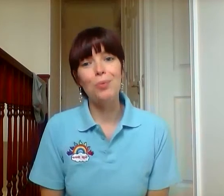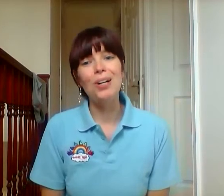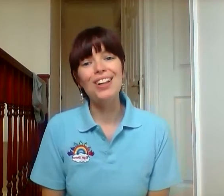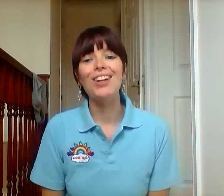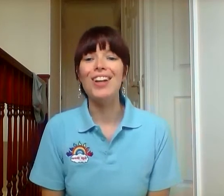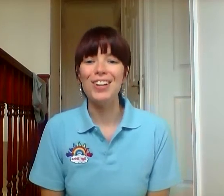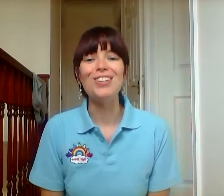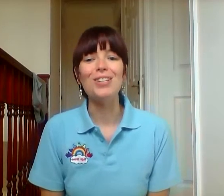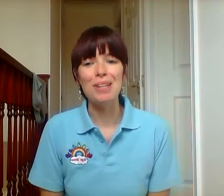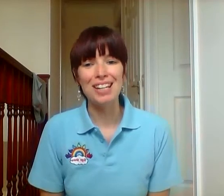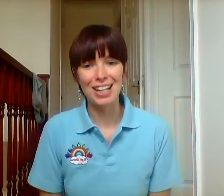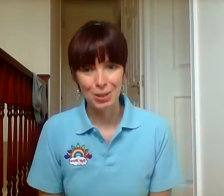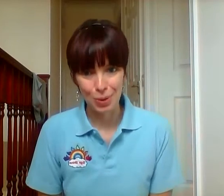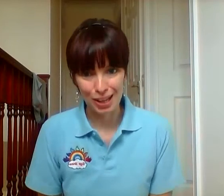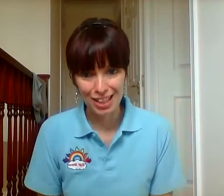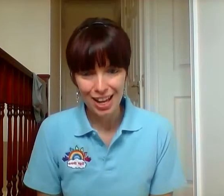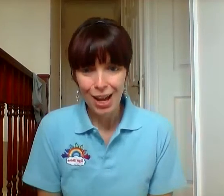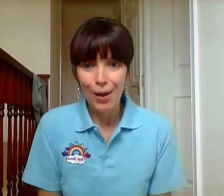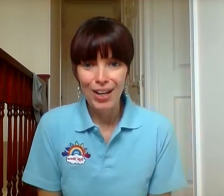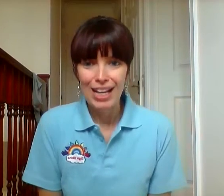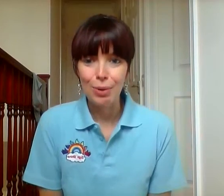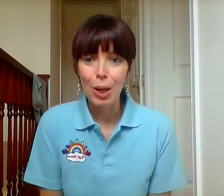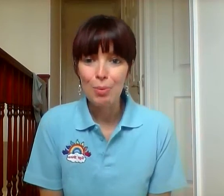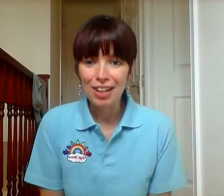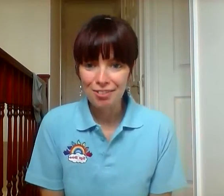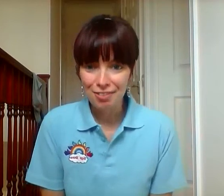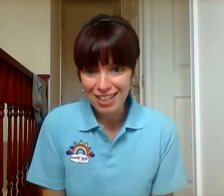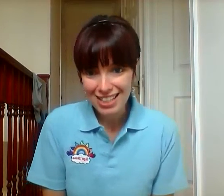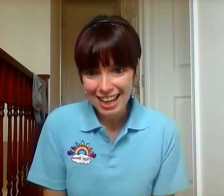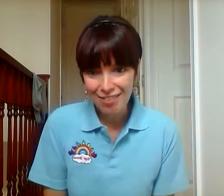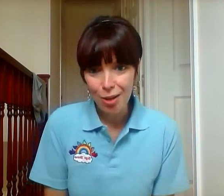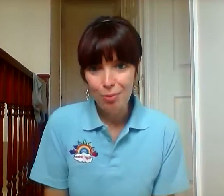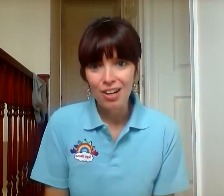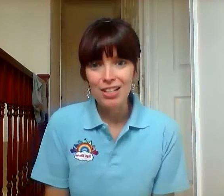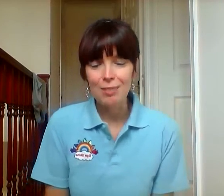will learn to speak as well. Okay, so I hope you've had fun today, and I hope you've learned some